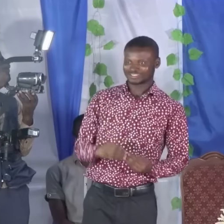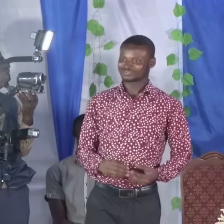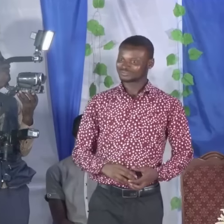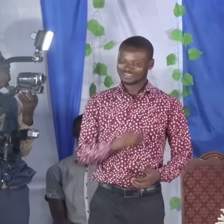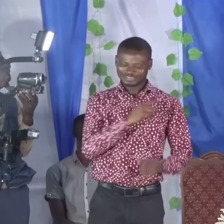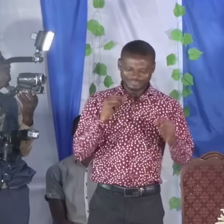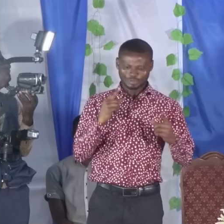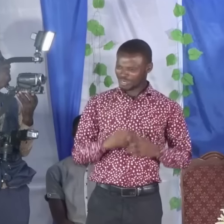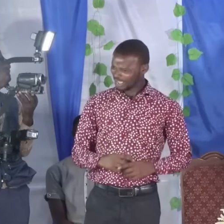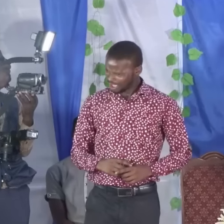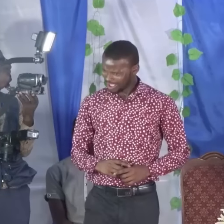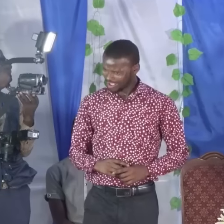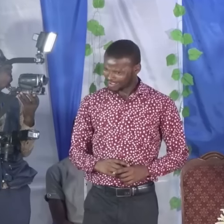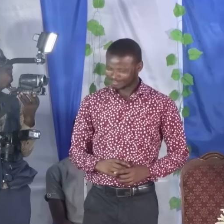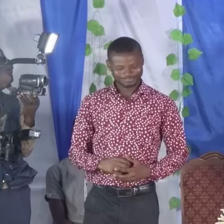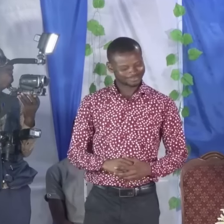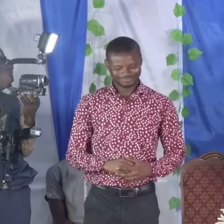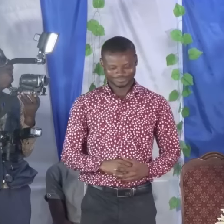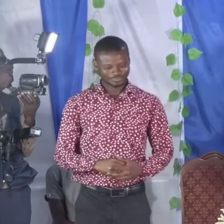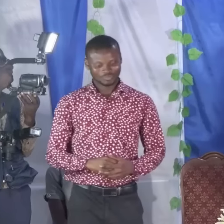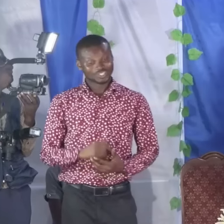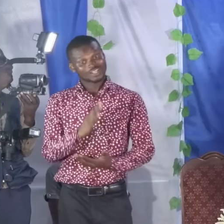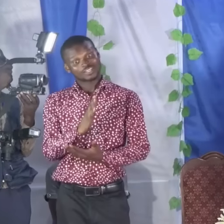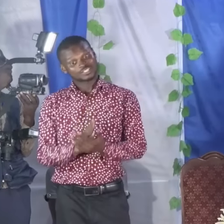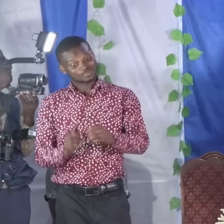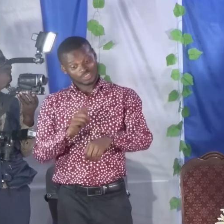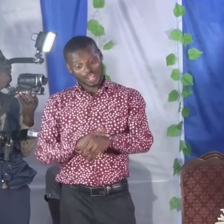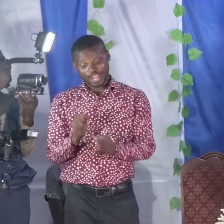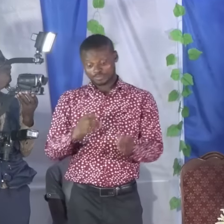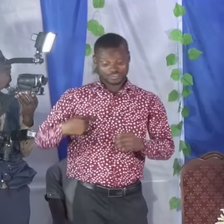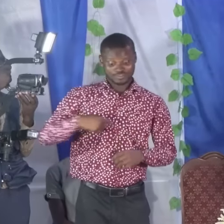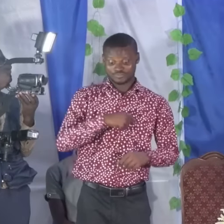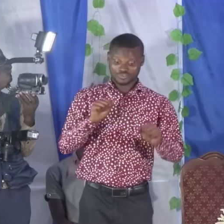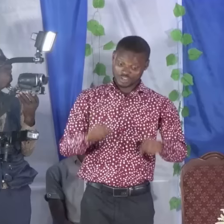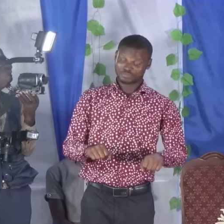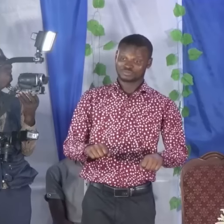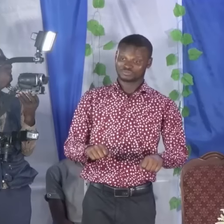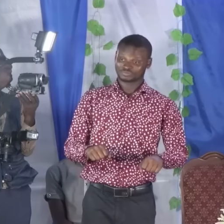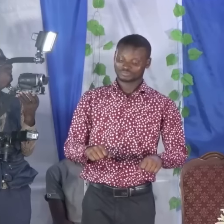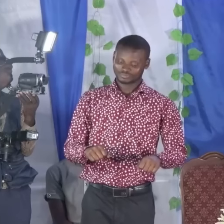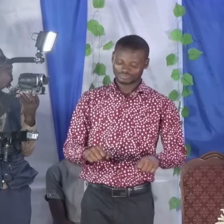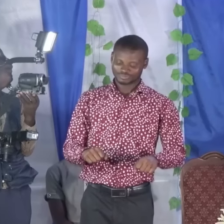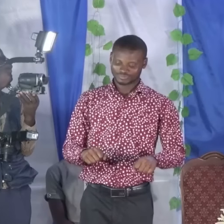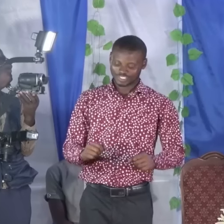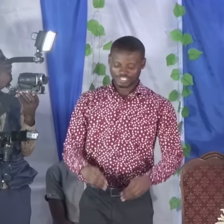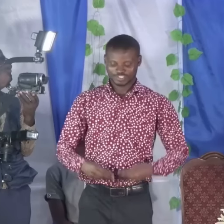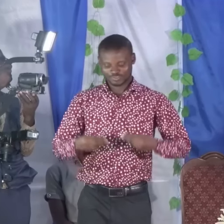So I told them, Nessa, you to me, ya, adoye. And I see a yisika, you to a college in